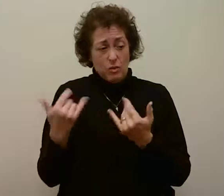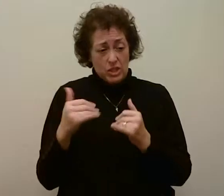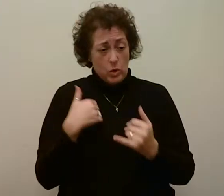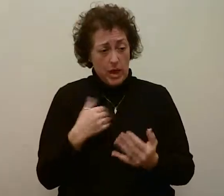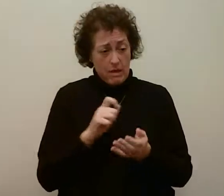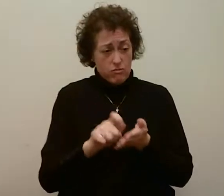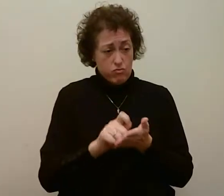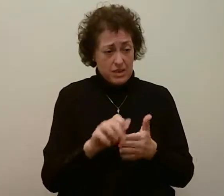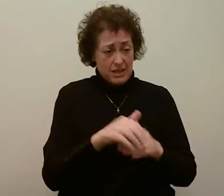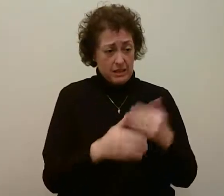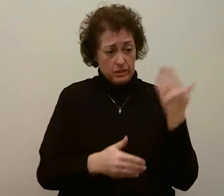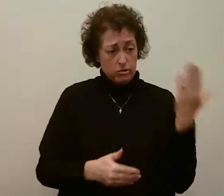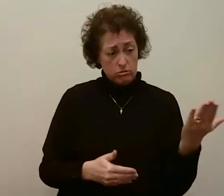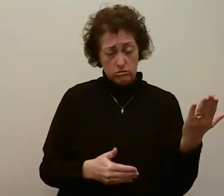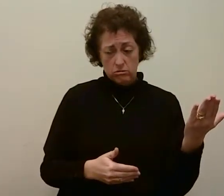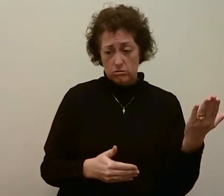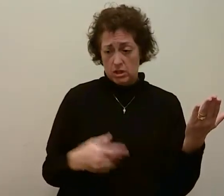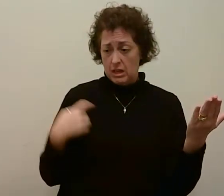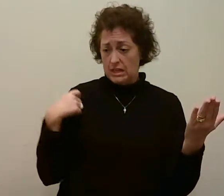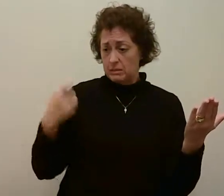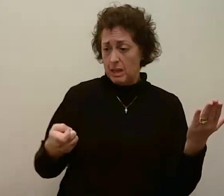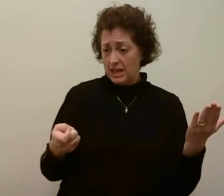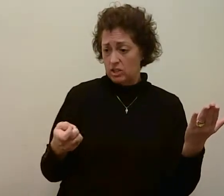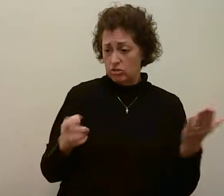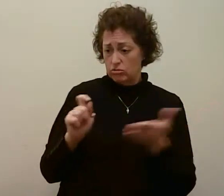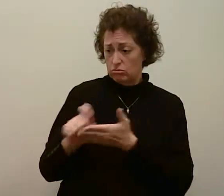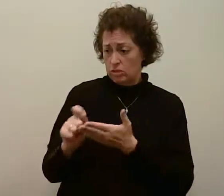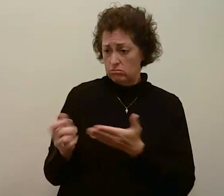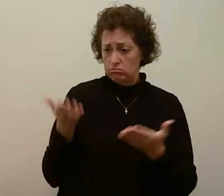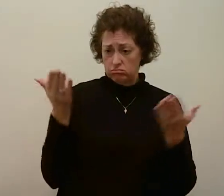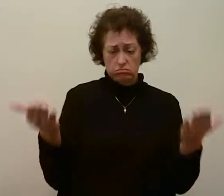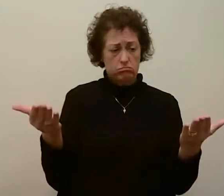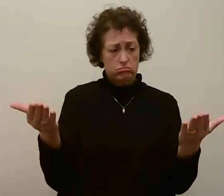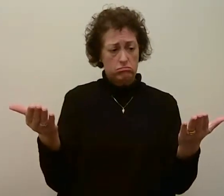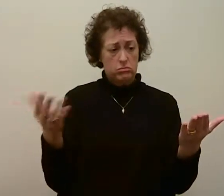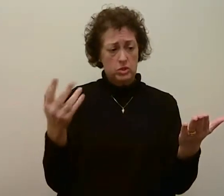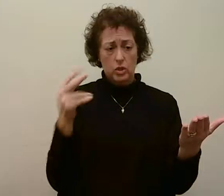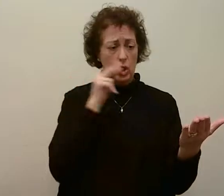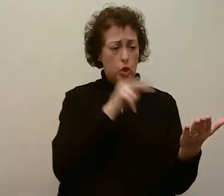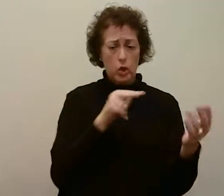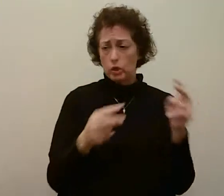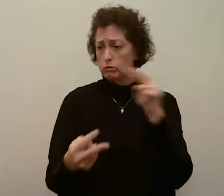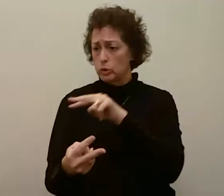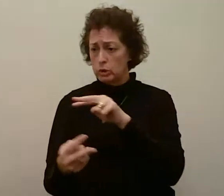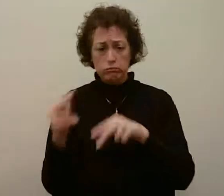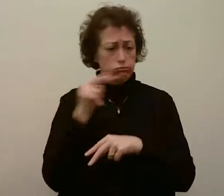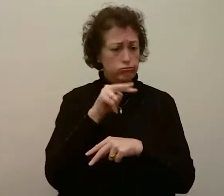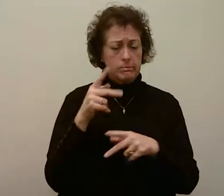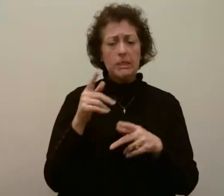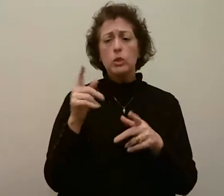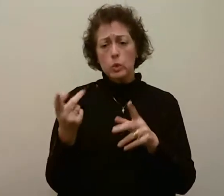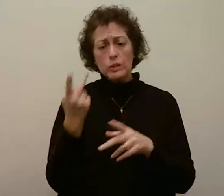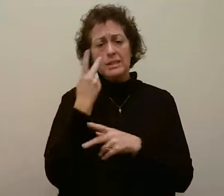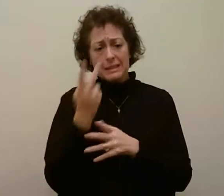English product that you can look at and the written Spanish product that you can look at. It can be re-examined. That's a translation, not